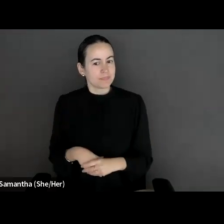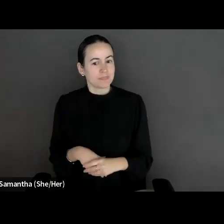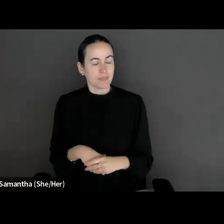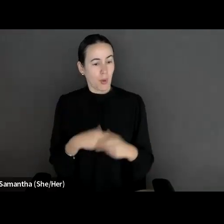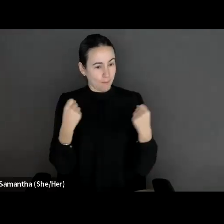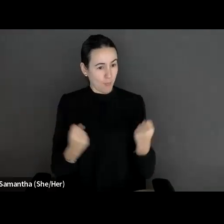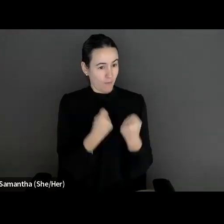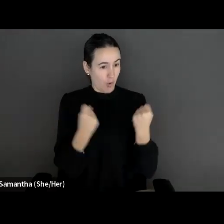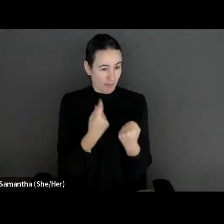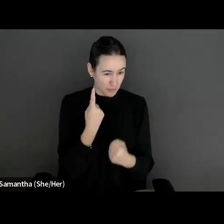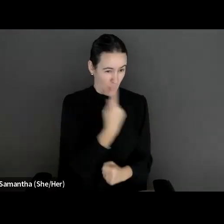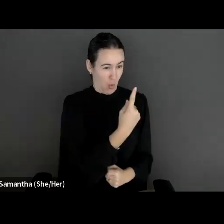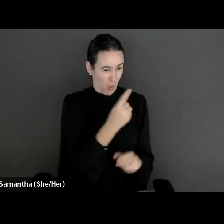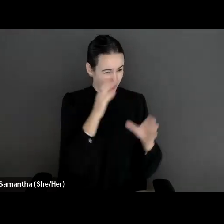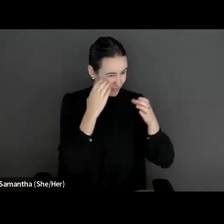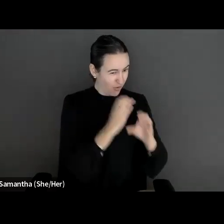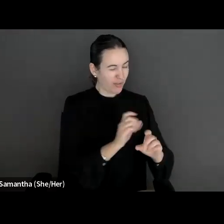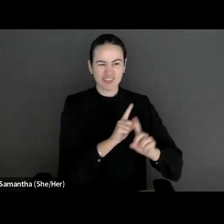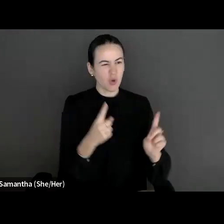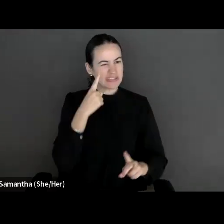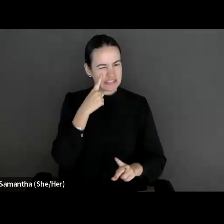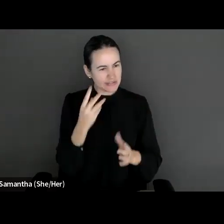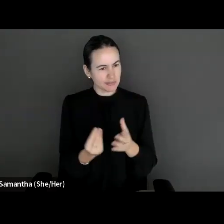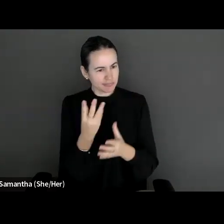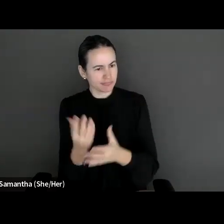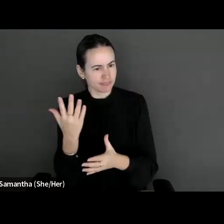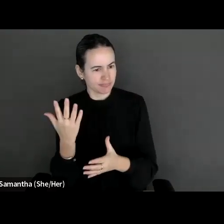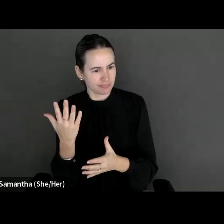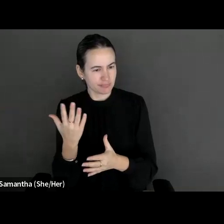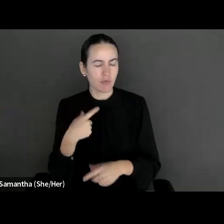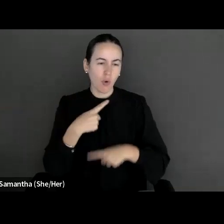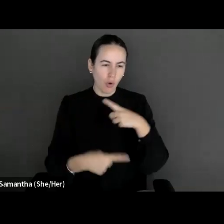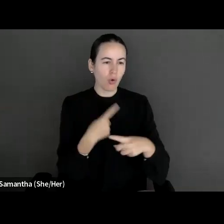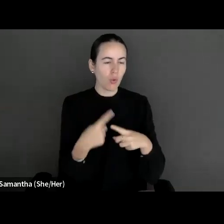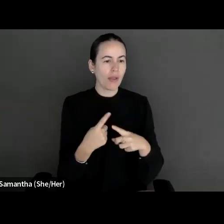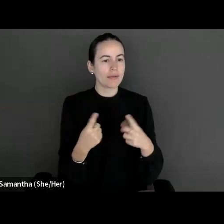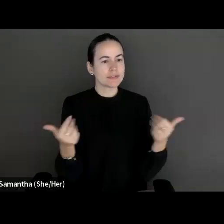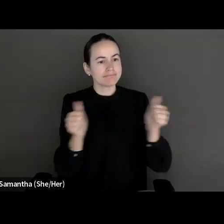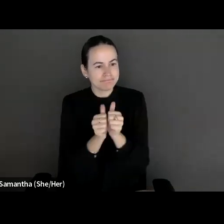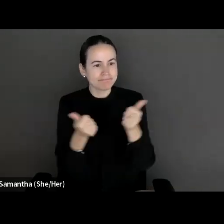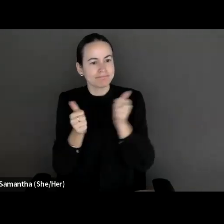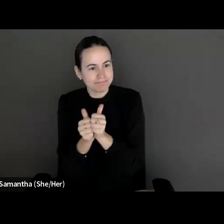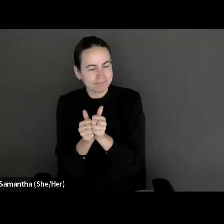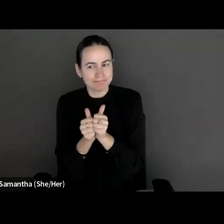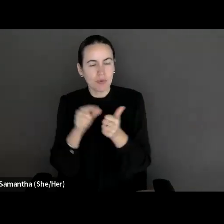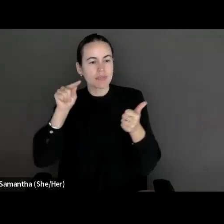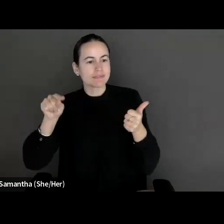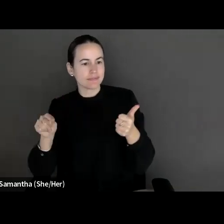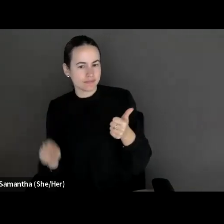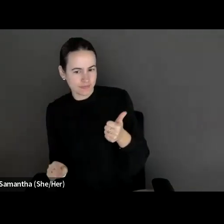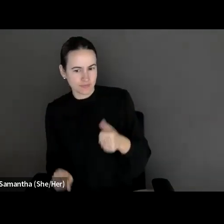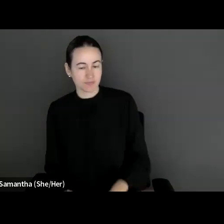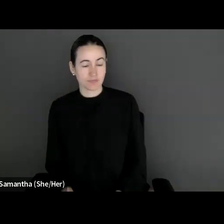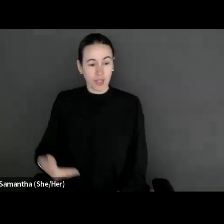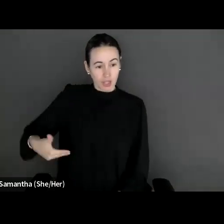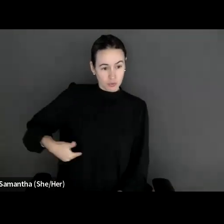found at all in our corpus of studies. It was always paired with other sources. And the purely intuitive approach was also